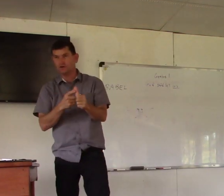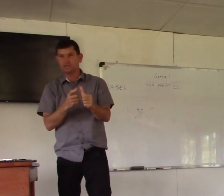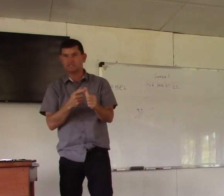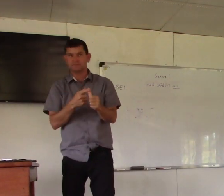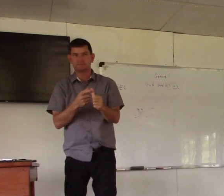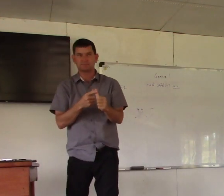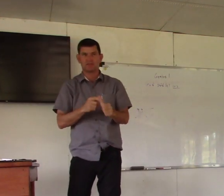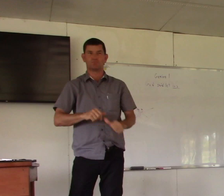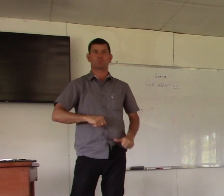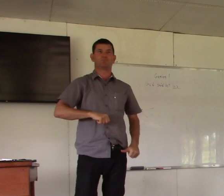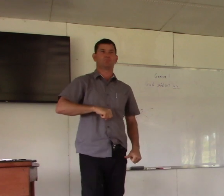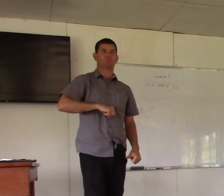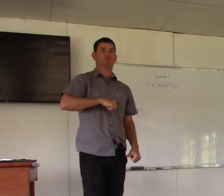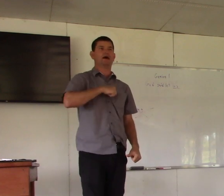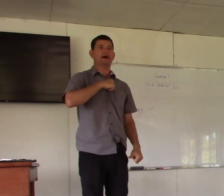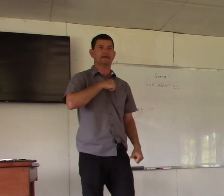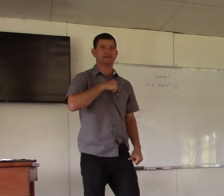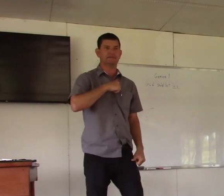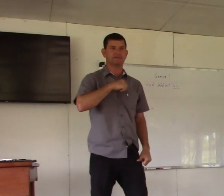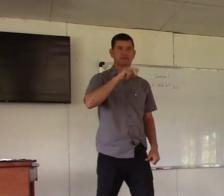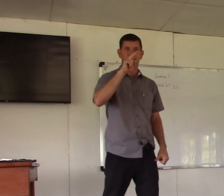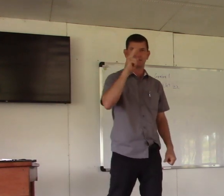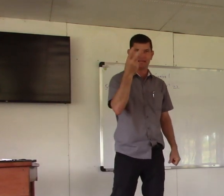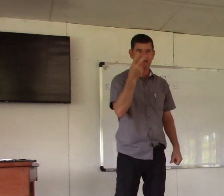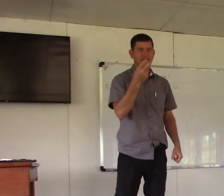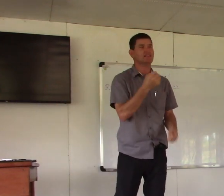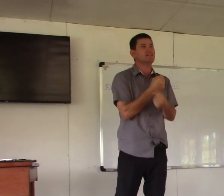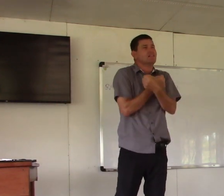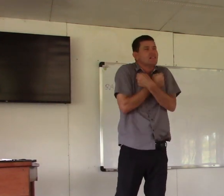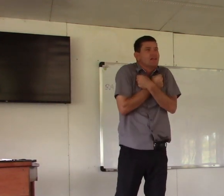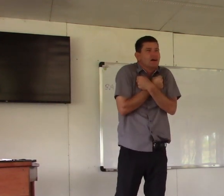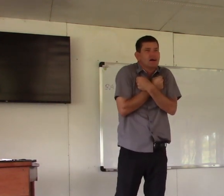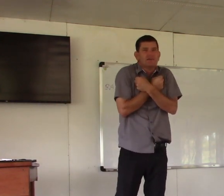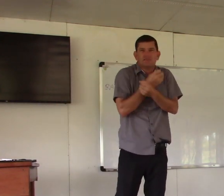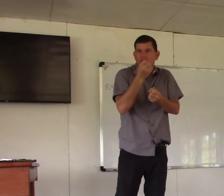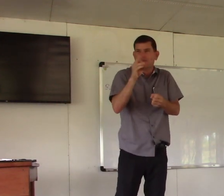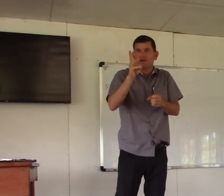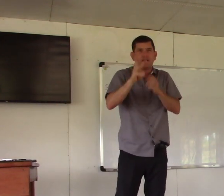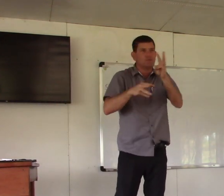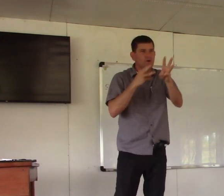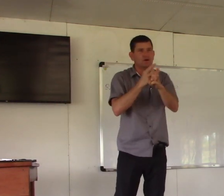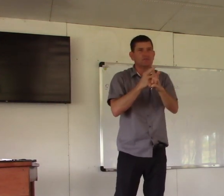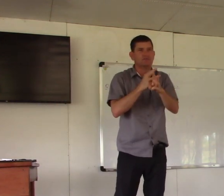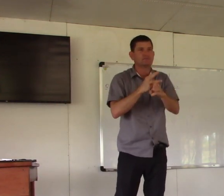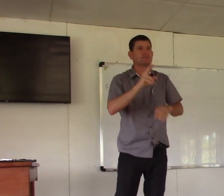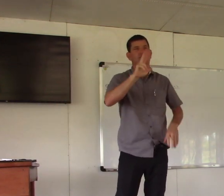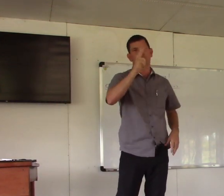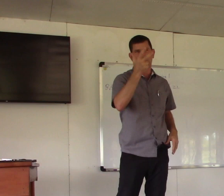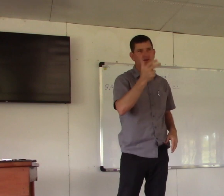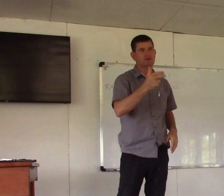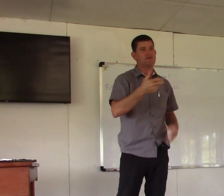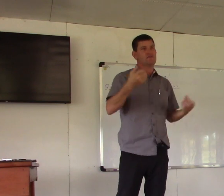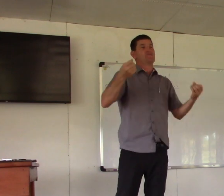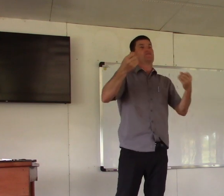First, pride. Secondly, love of the world. Third,